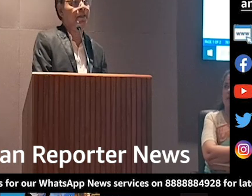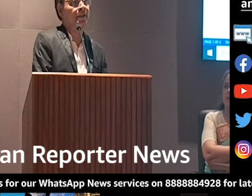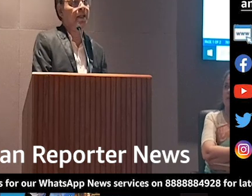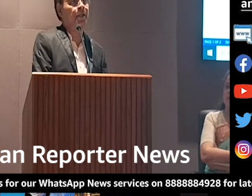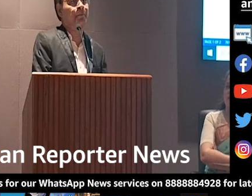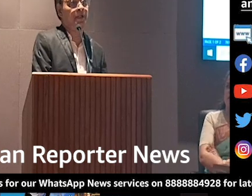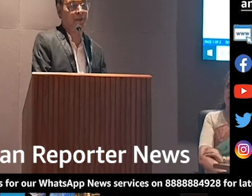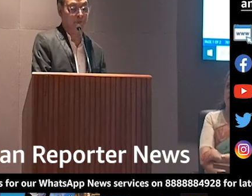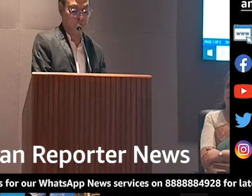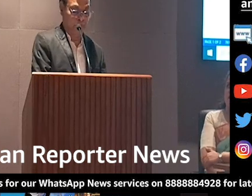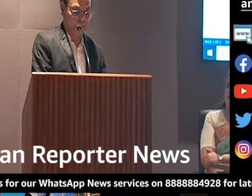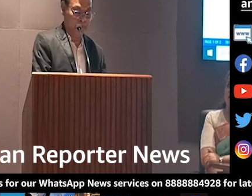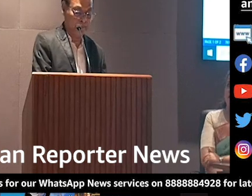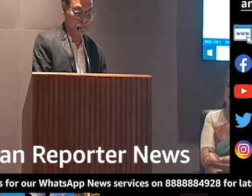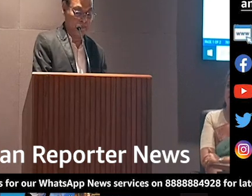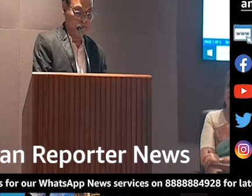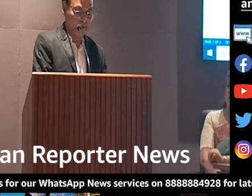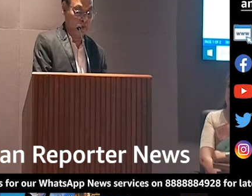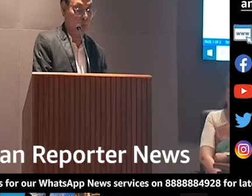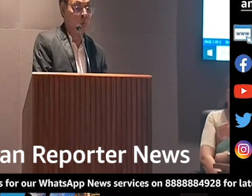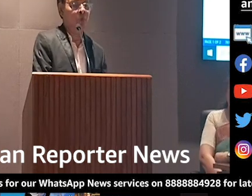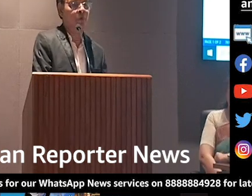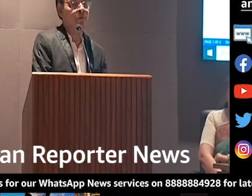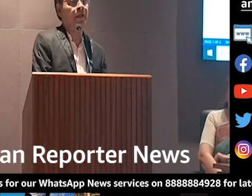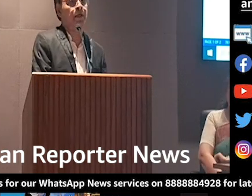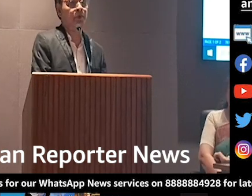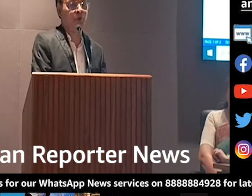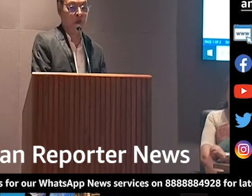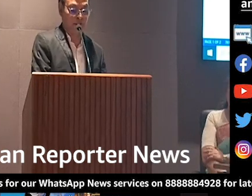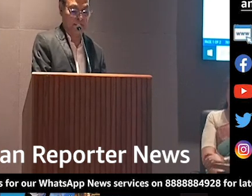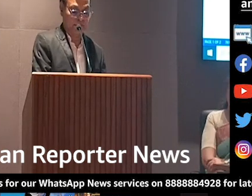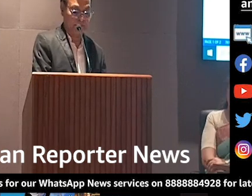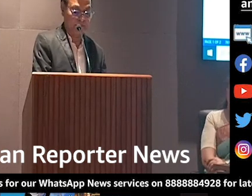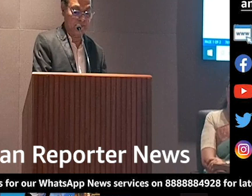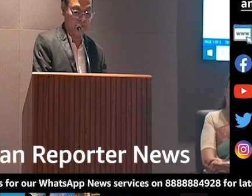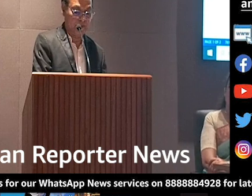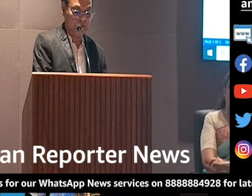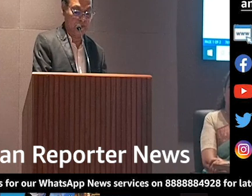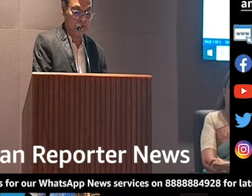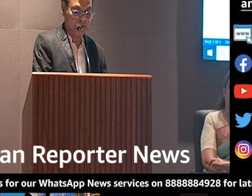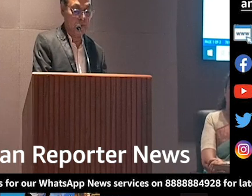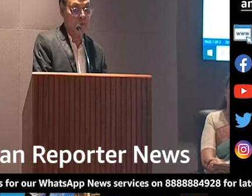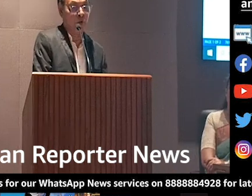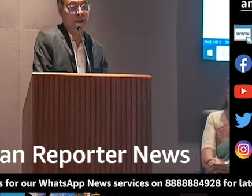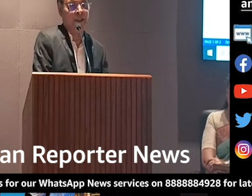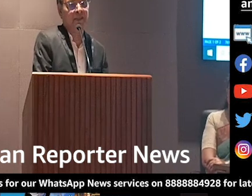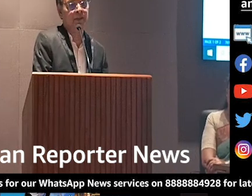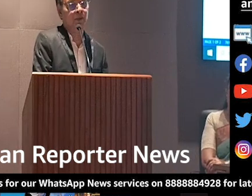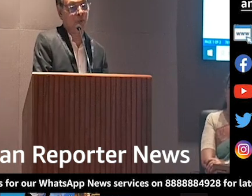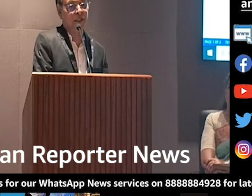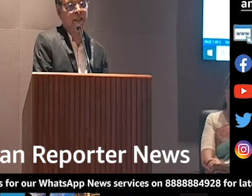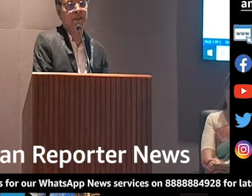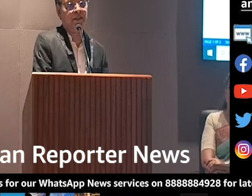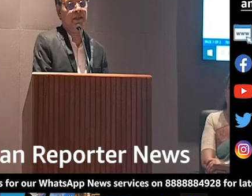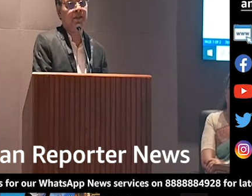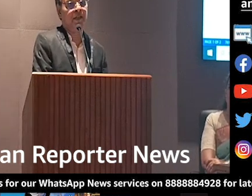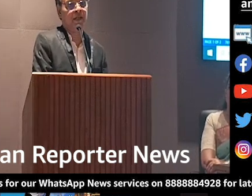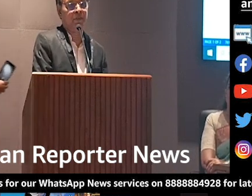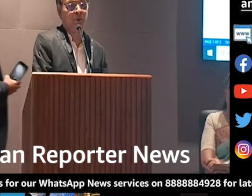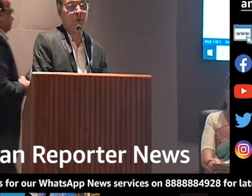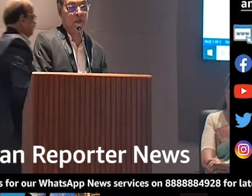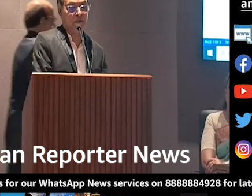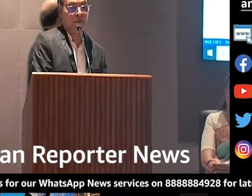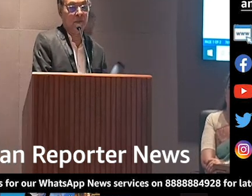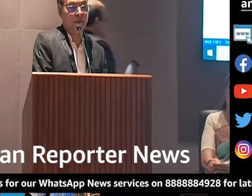is great pleasure for me to welcome you all for this 2 days